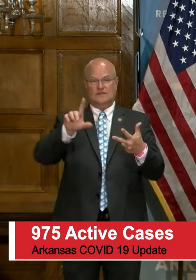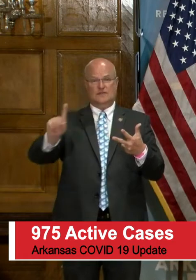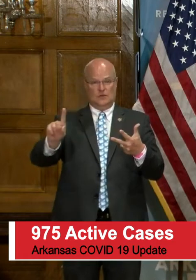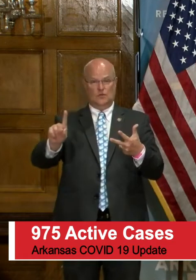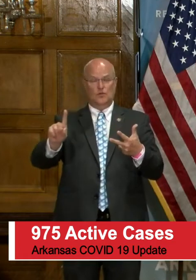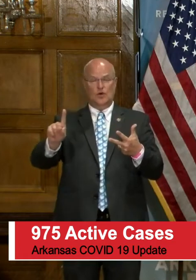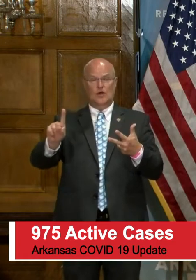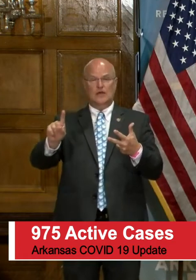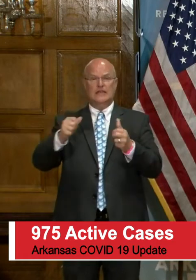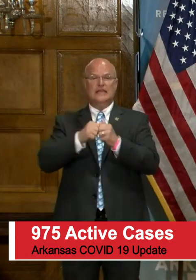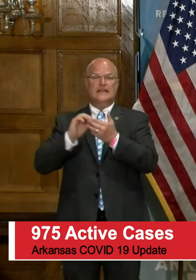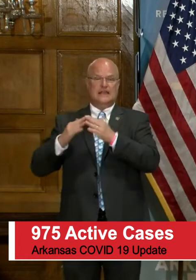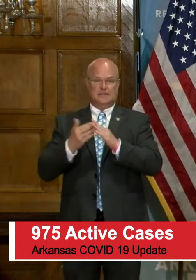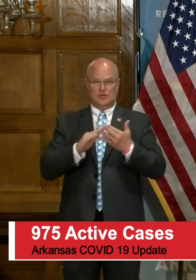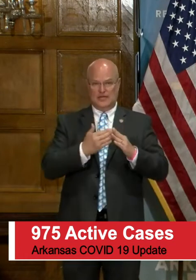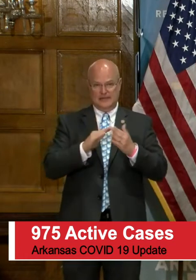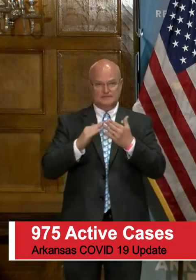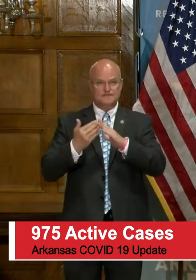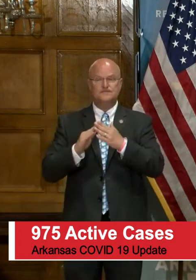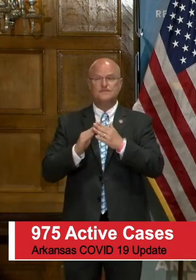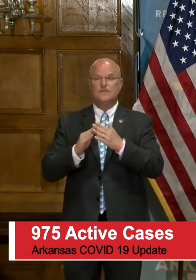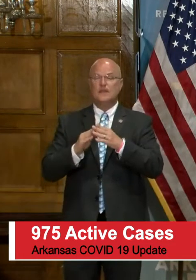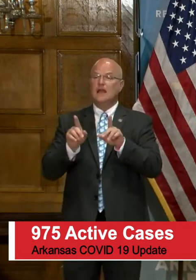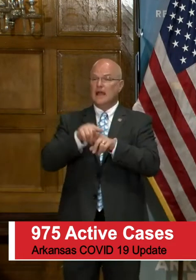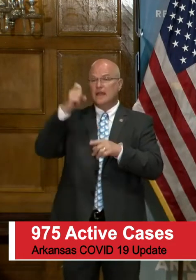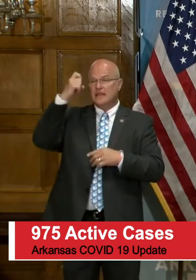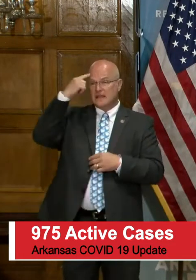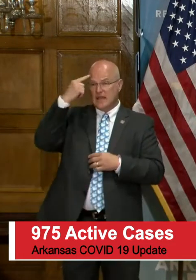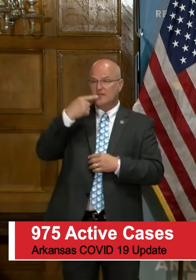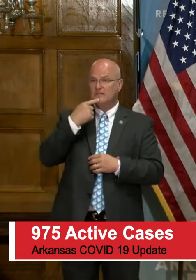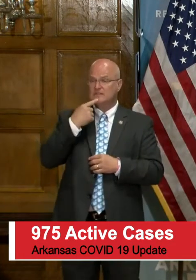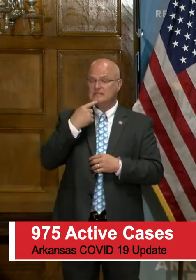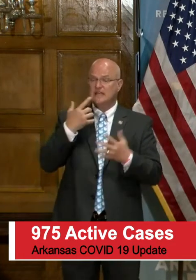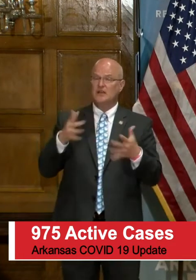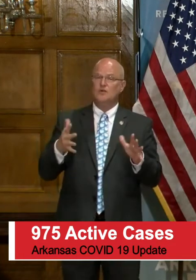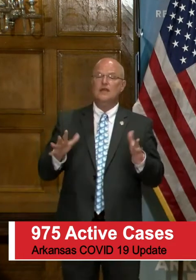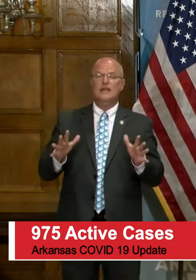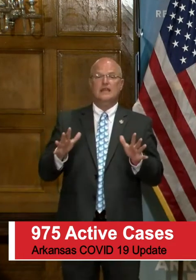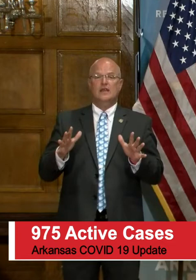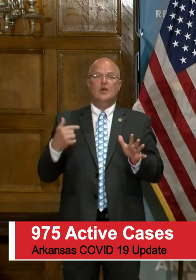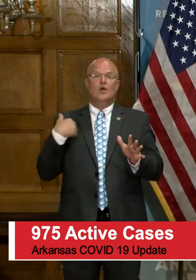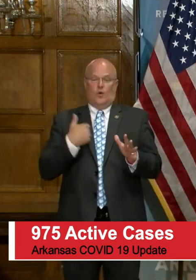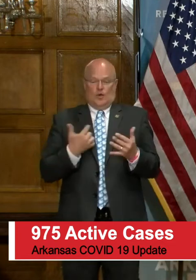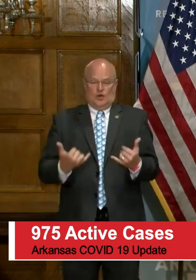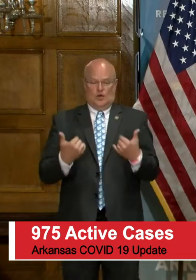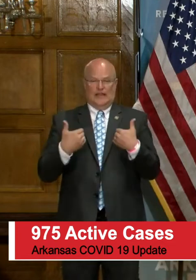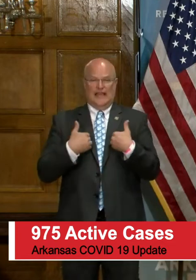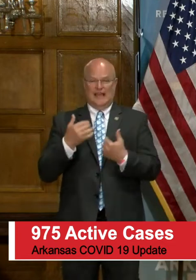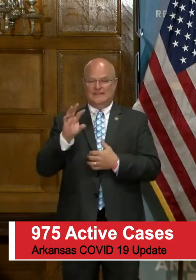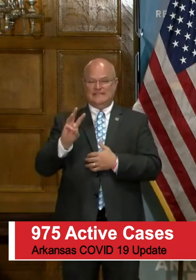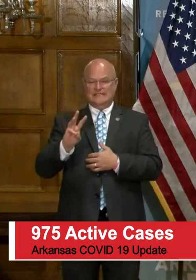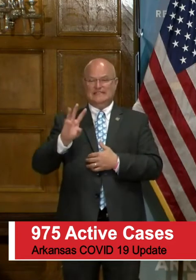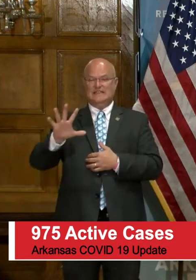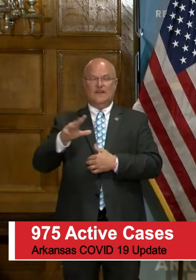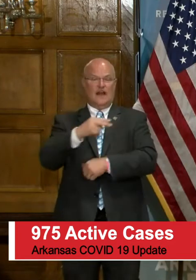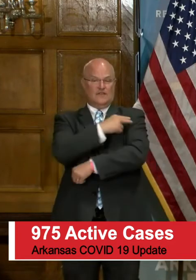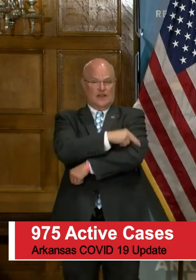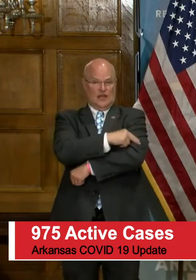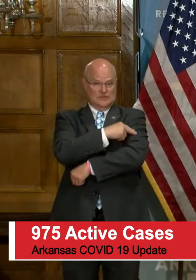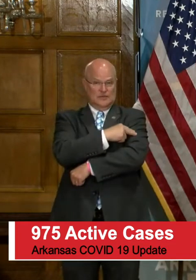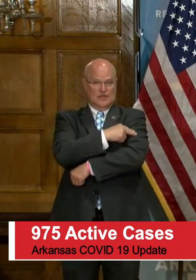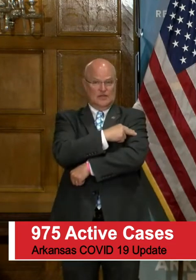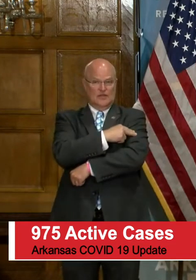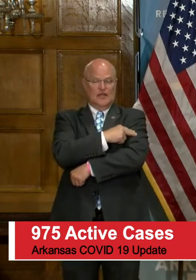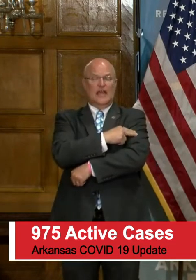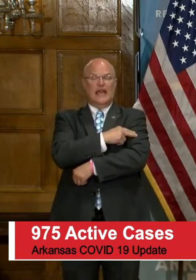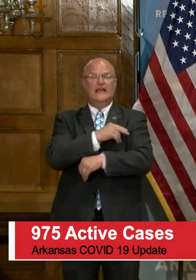551 are in the community. As the governor has mentioned, we currently have 65 hospitalized.